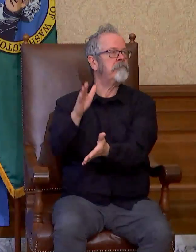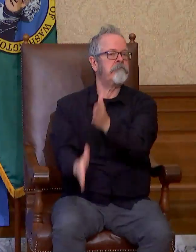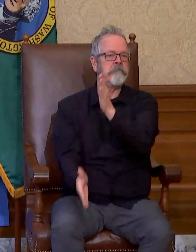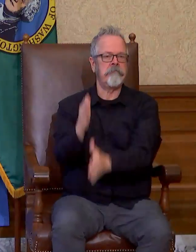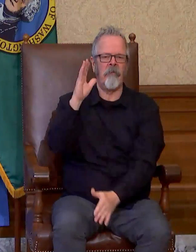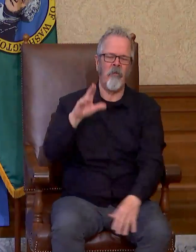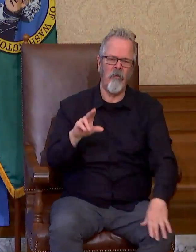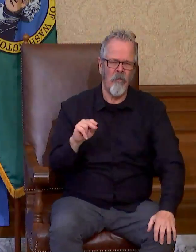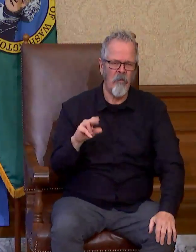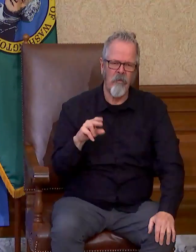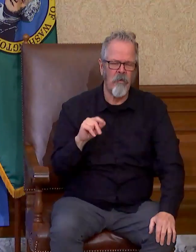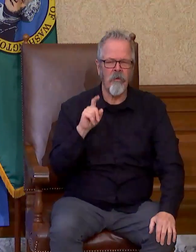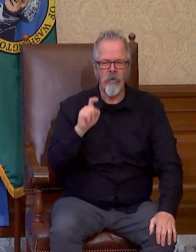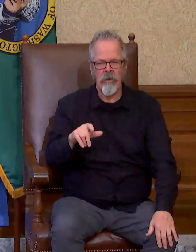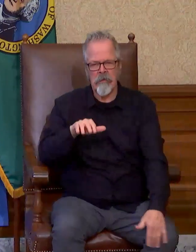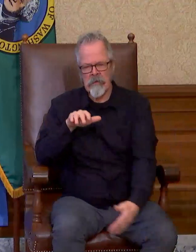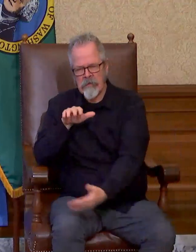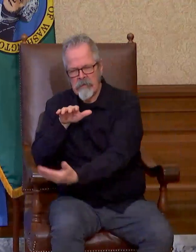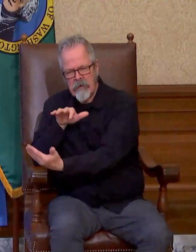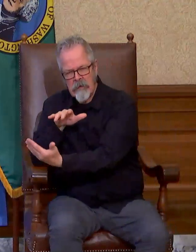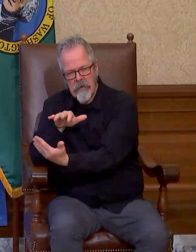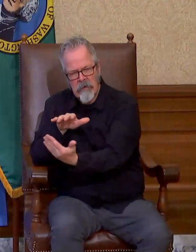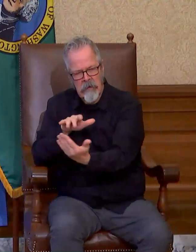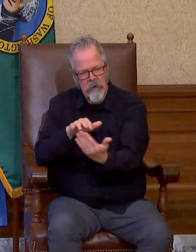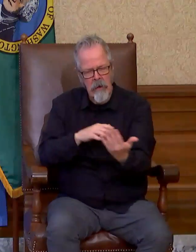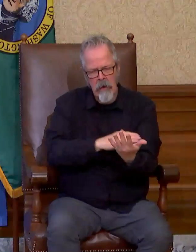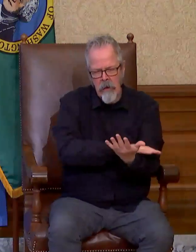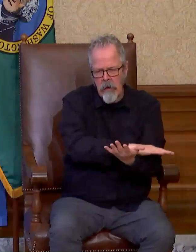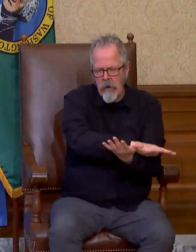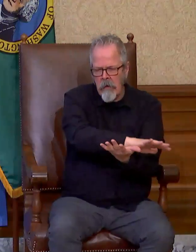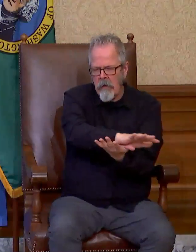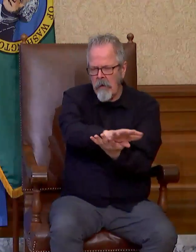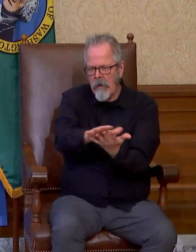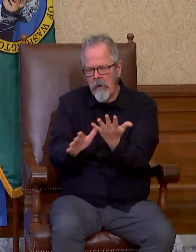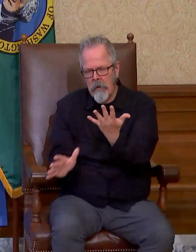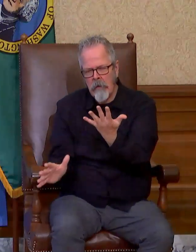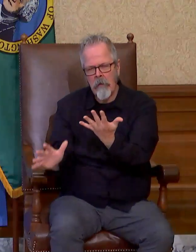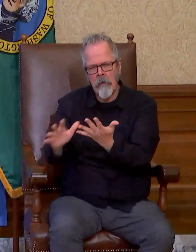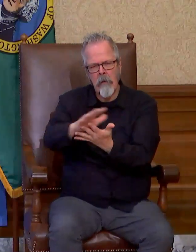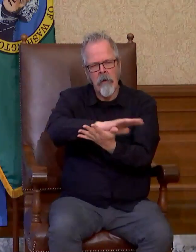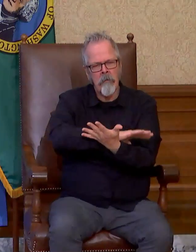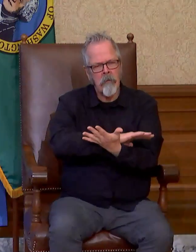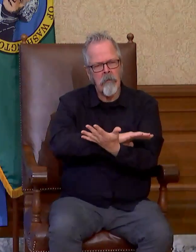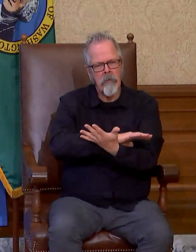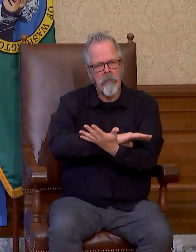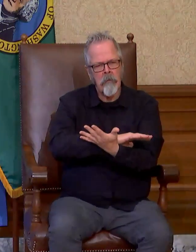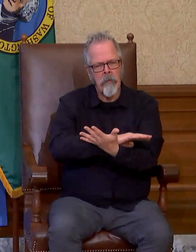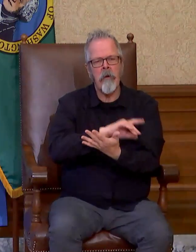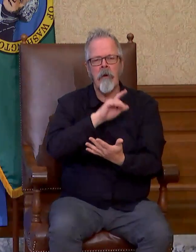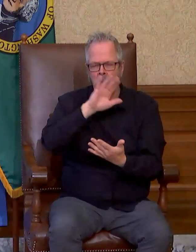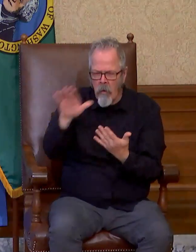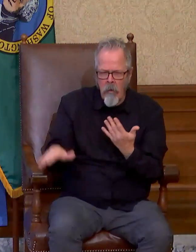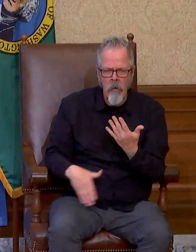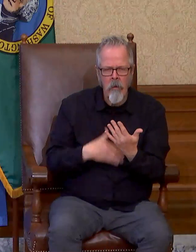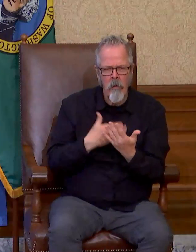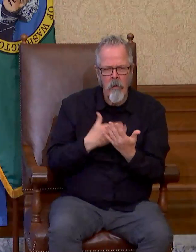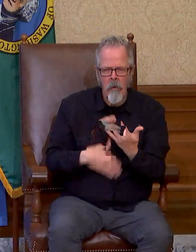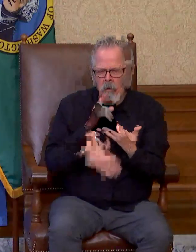all are significantly improved so that we can move to the next phase of reopening our economy that we will talk